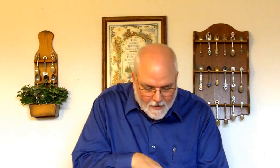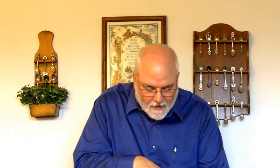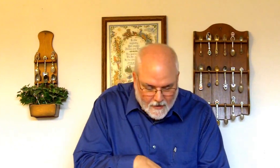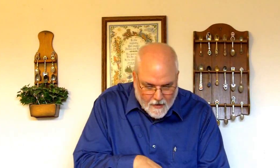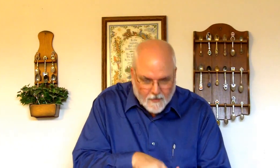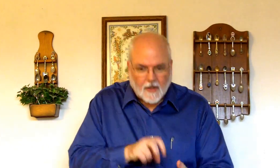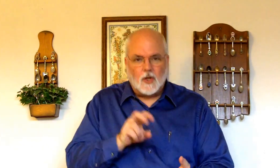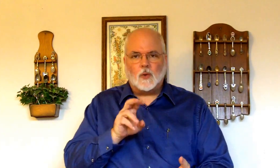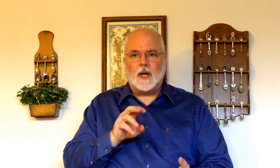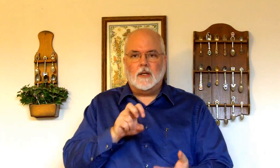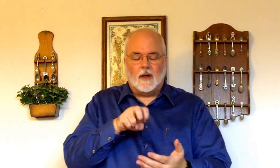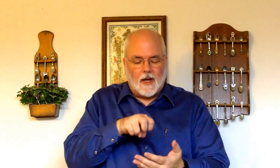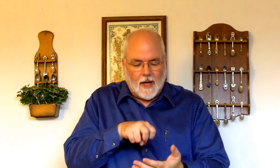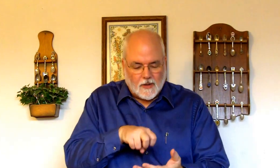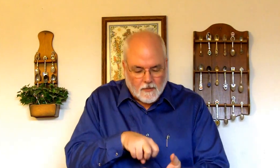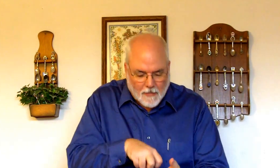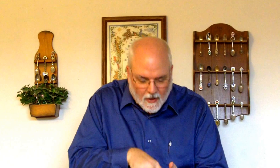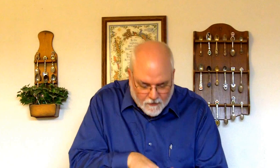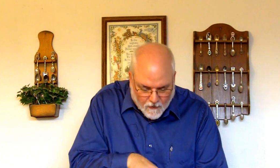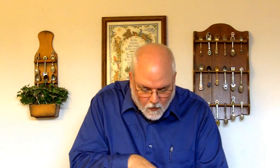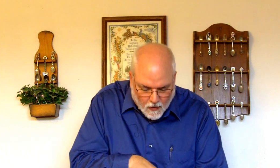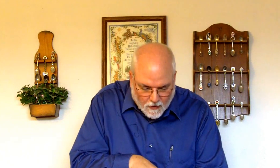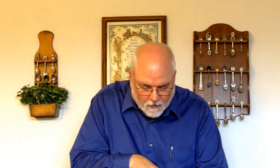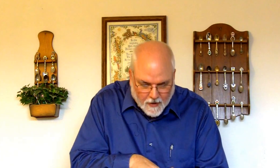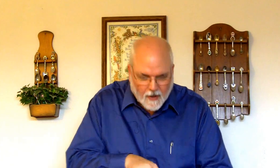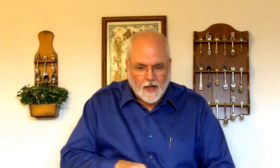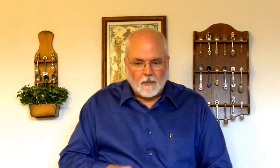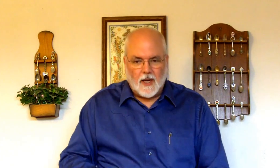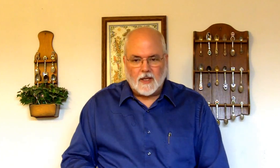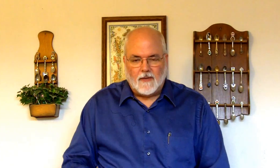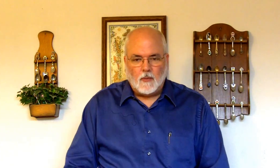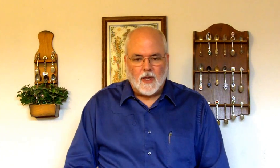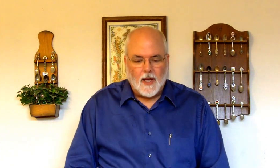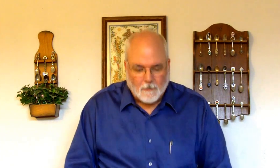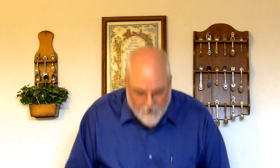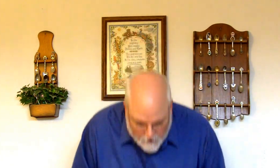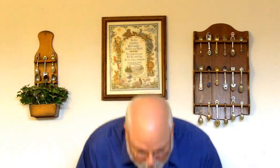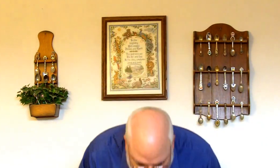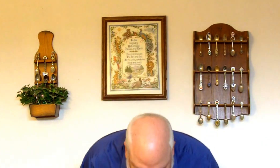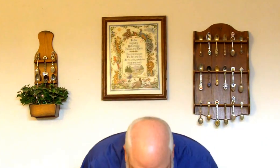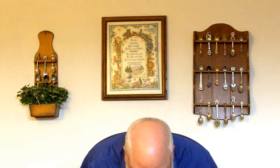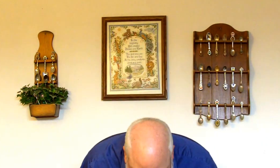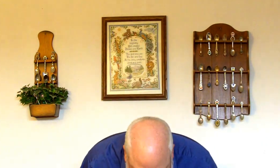Bended knee. Now notice what I did there. I actually bowed forward a little bit, because if I'm really in bended knees, I'm like this,